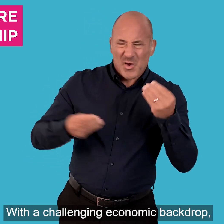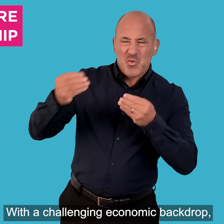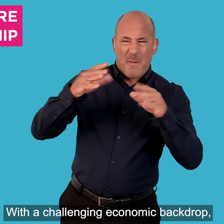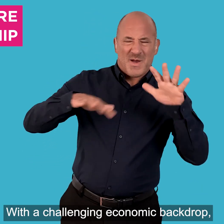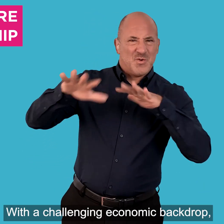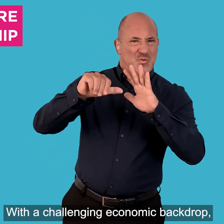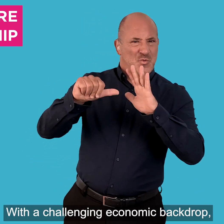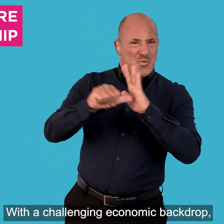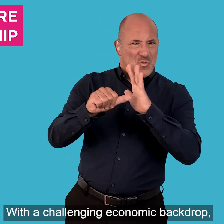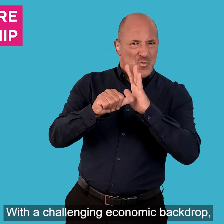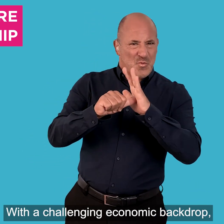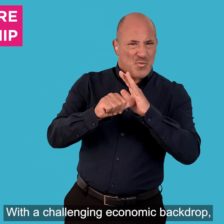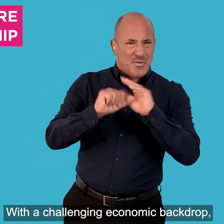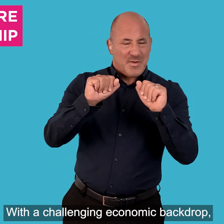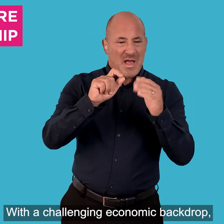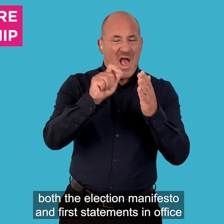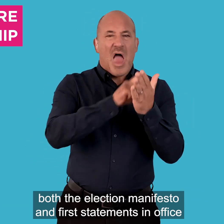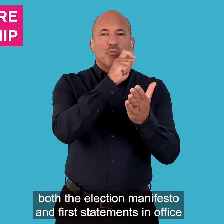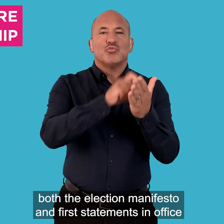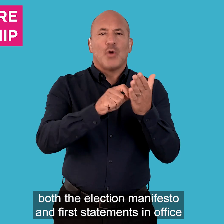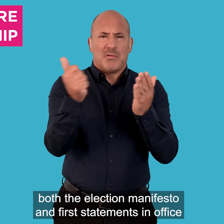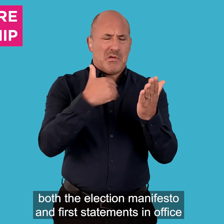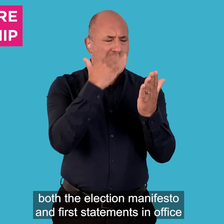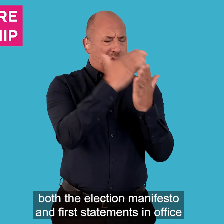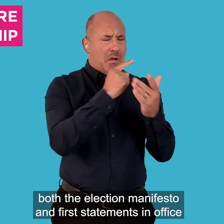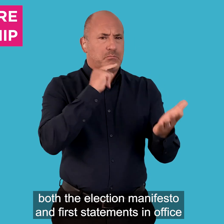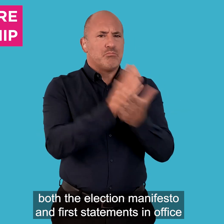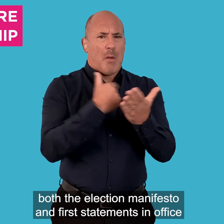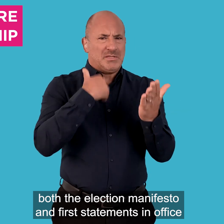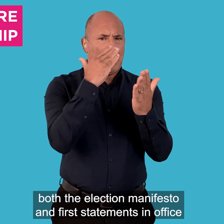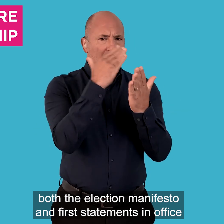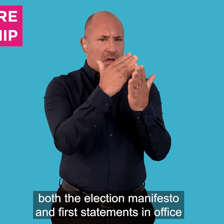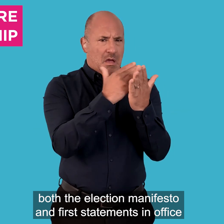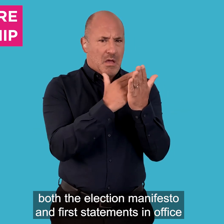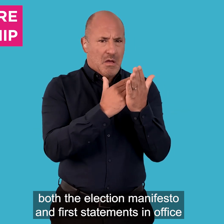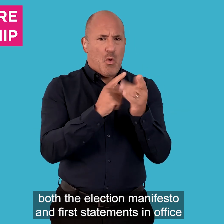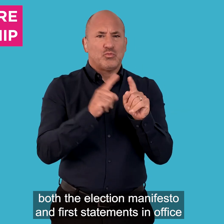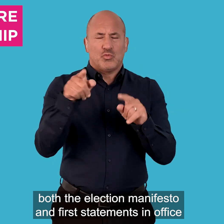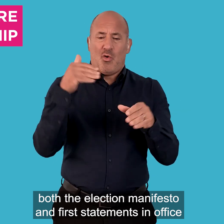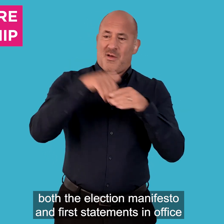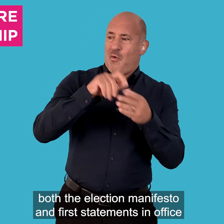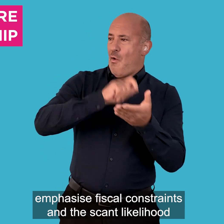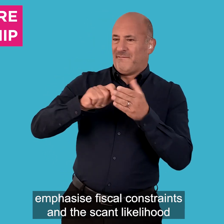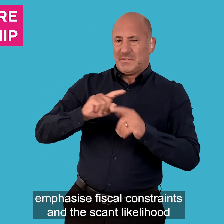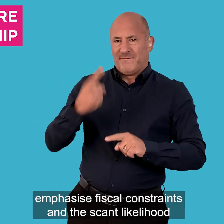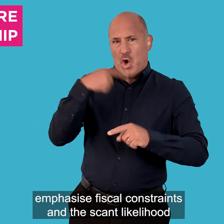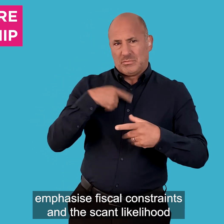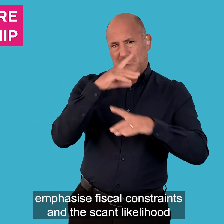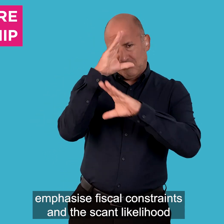With a challenging economic backdrop, both the election manifesto and first statements in office